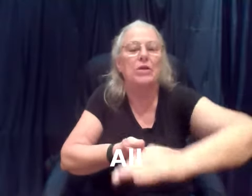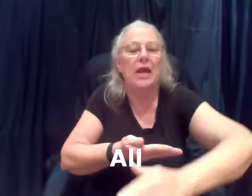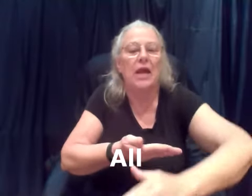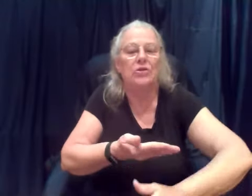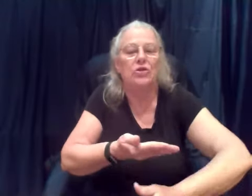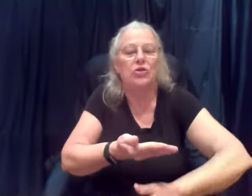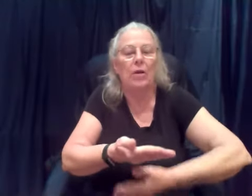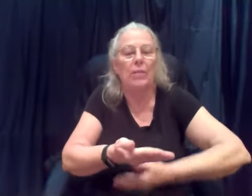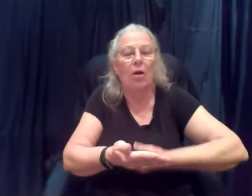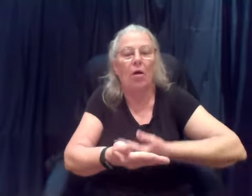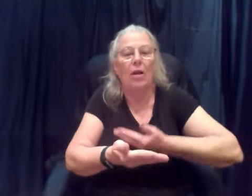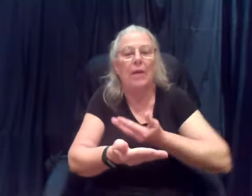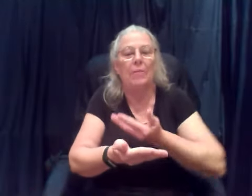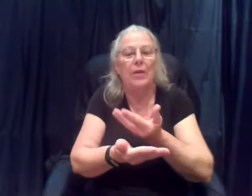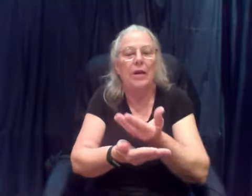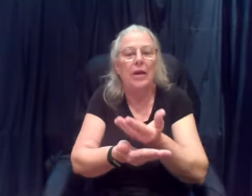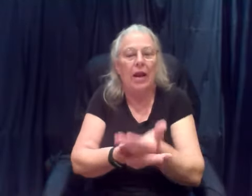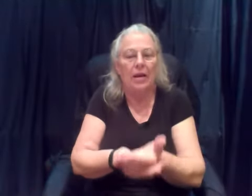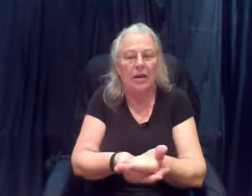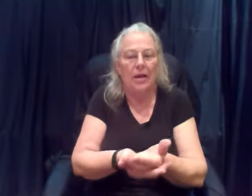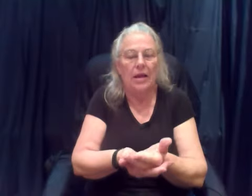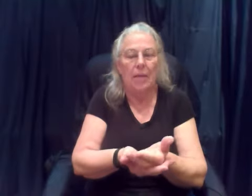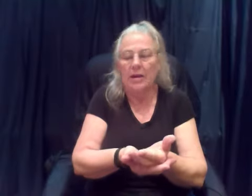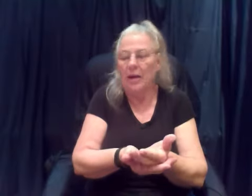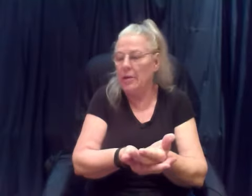and scrape it all up and lay it in my dominant hand.